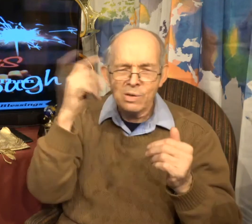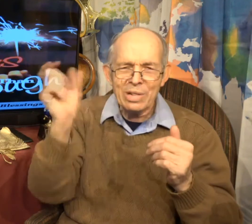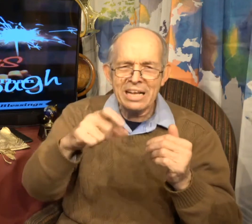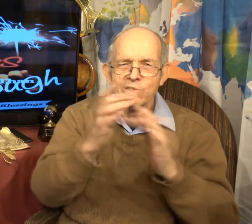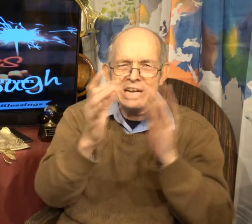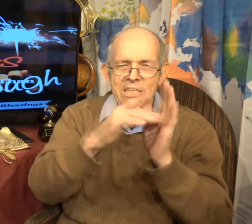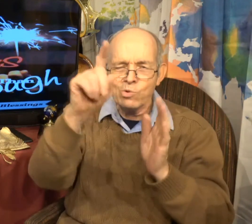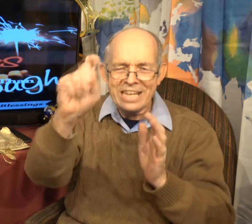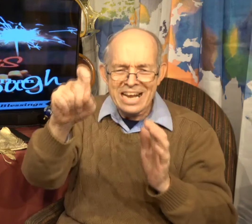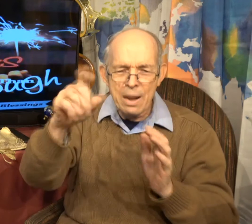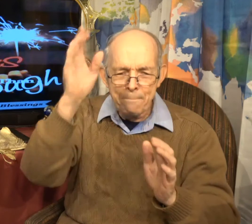name. Jesus, new name.